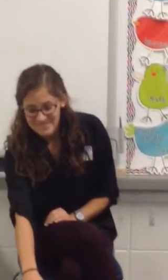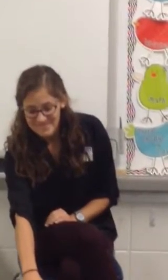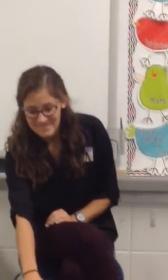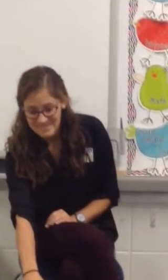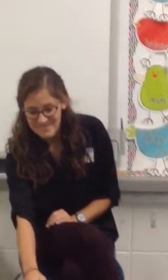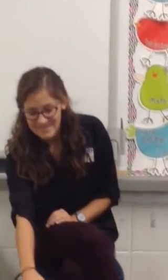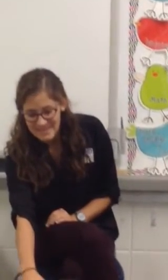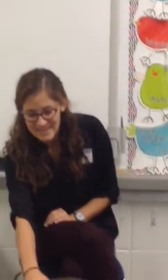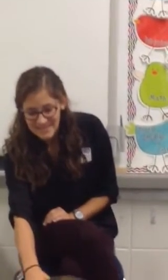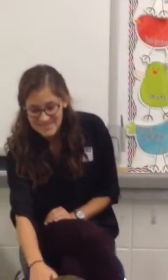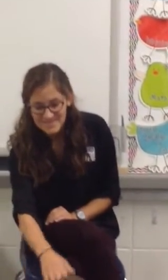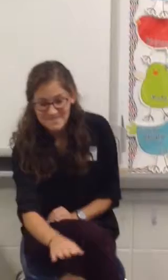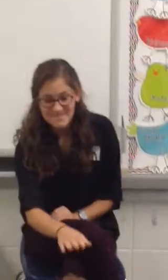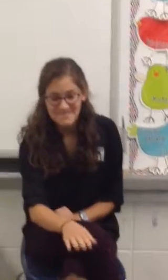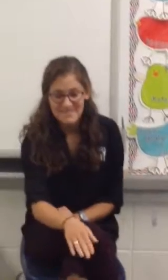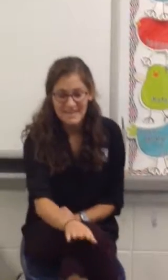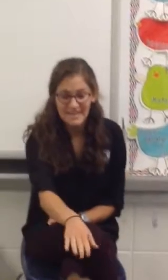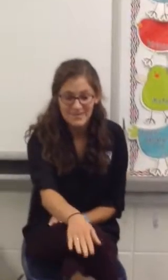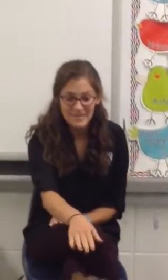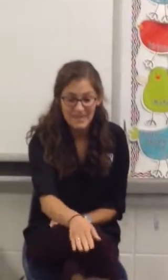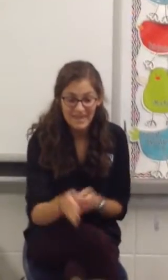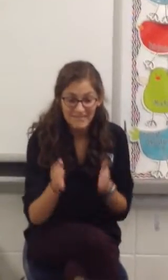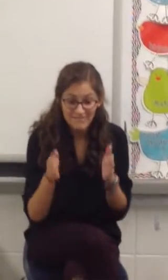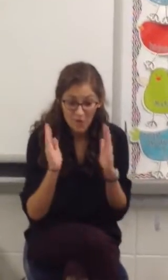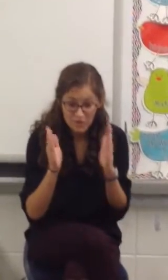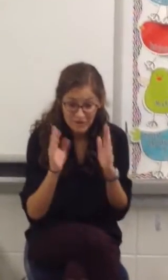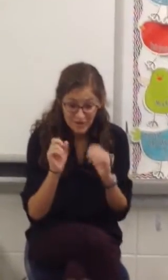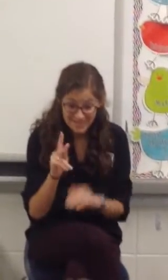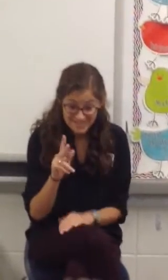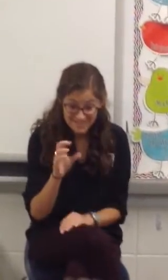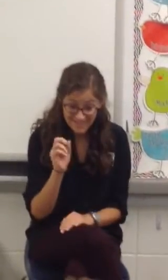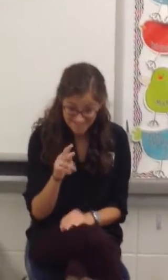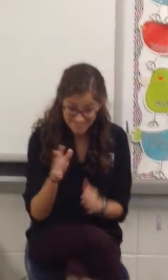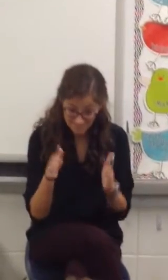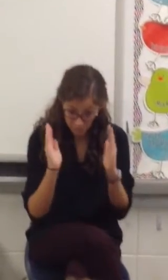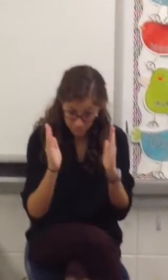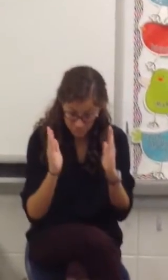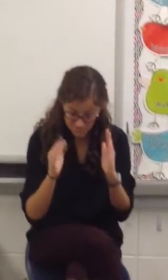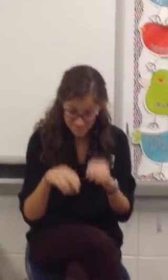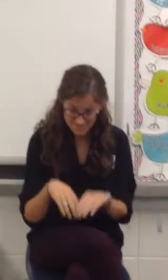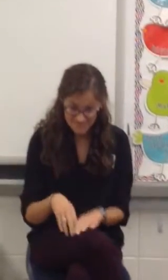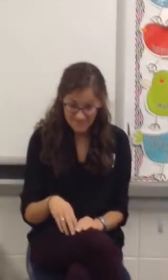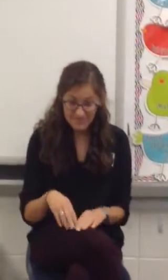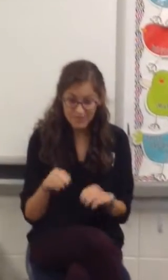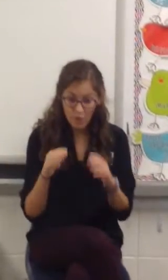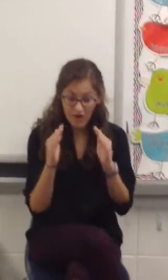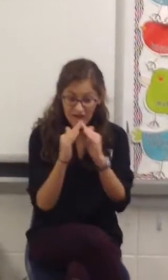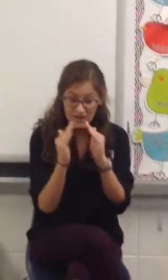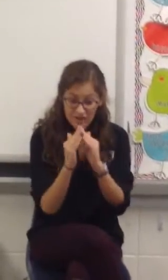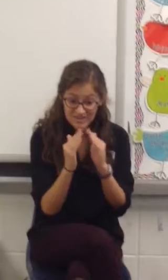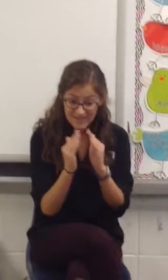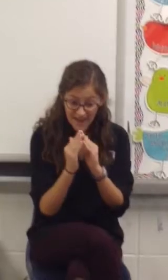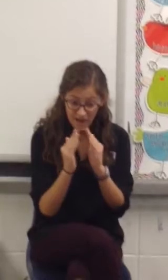that you made, your building, while you get started labeling that, then I'm going to go get the big